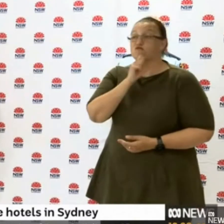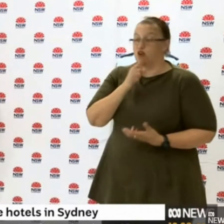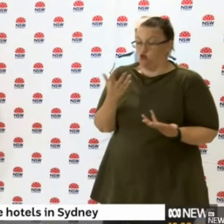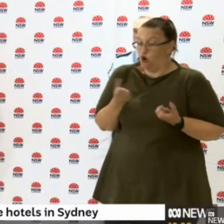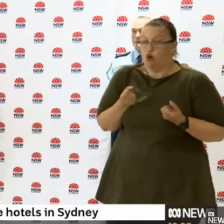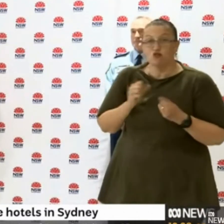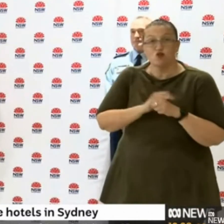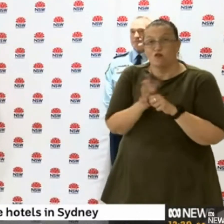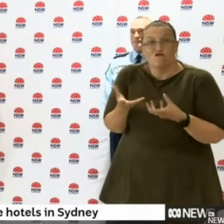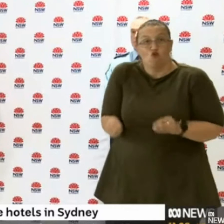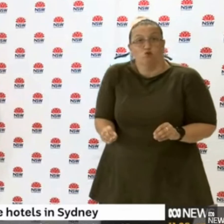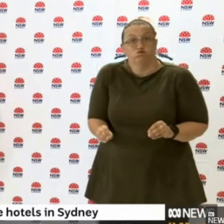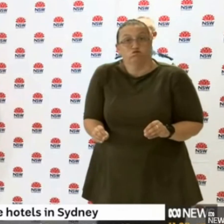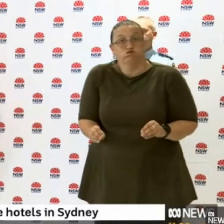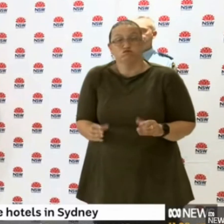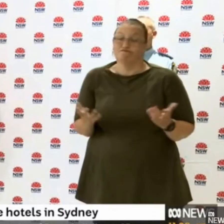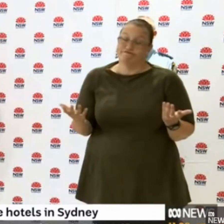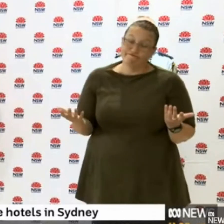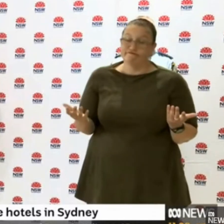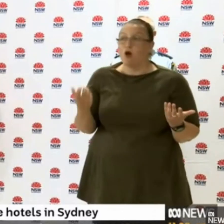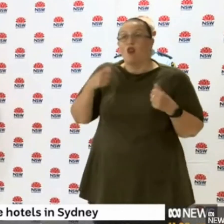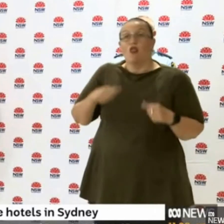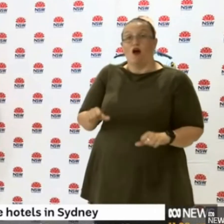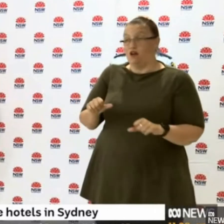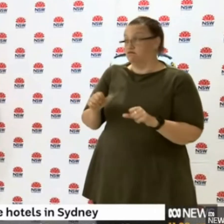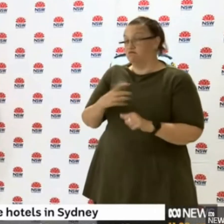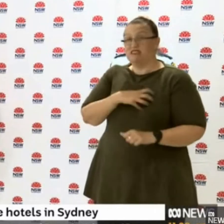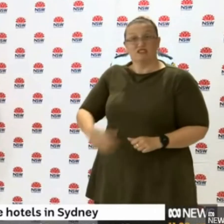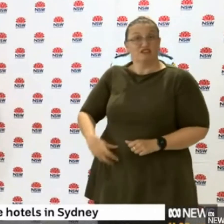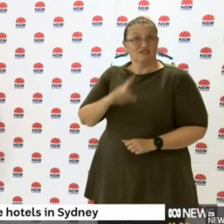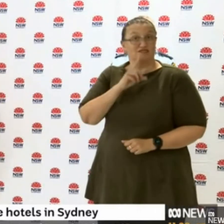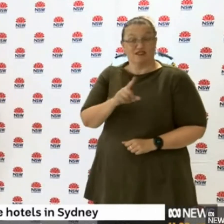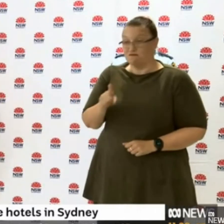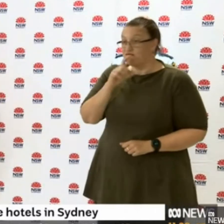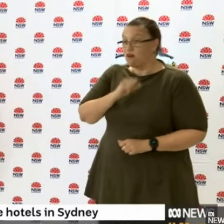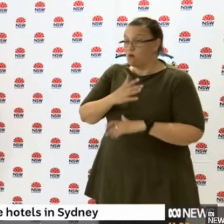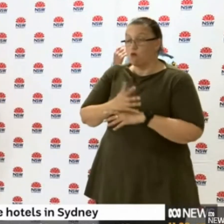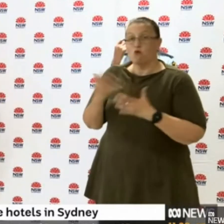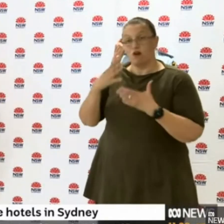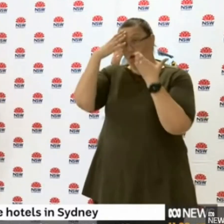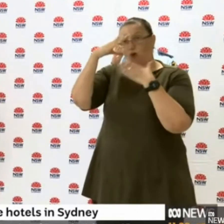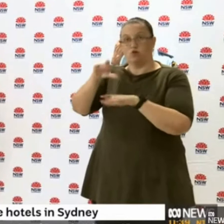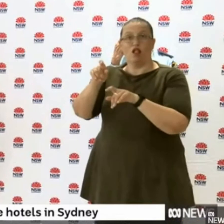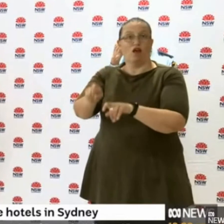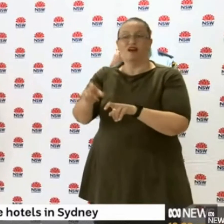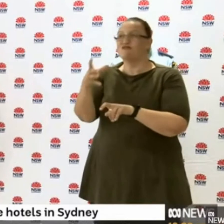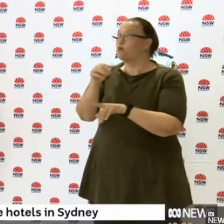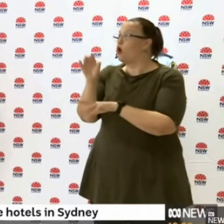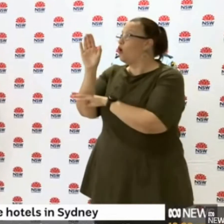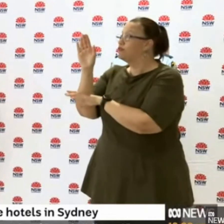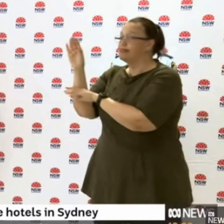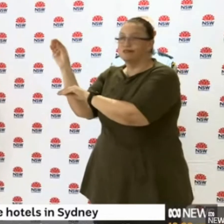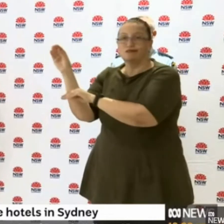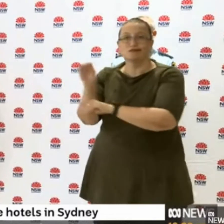as the Minister indicated, this gentleman works in our hotel quarantine systems, generally works